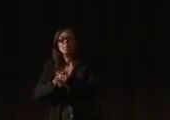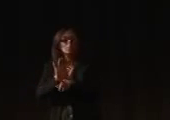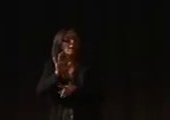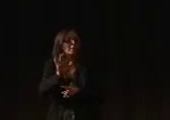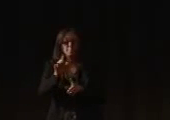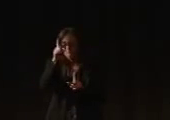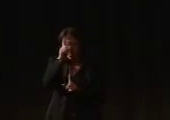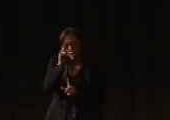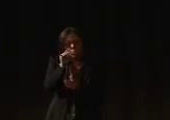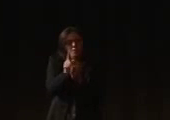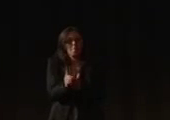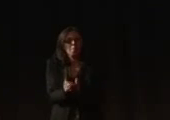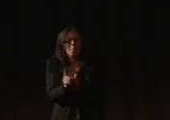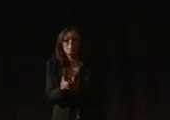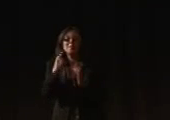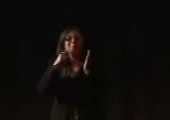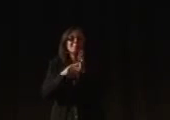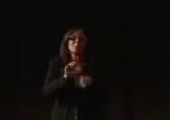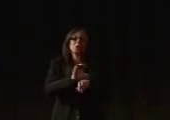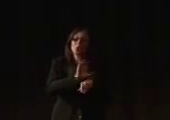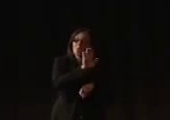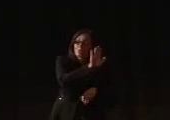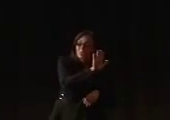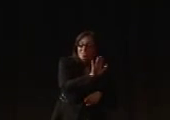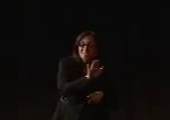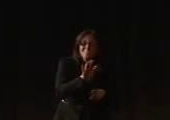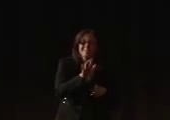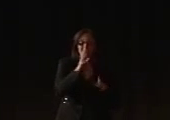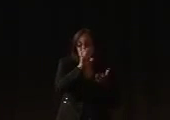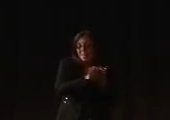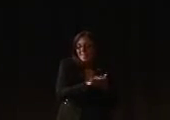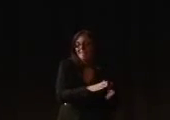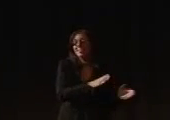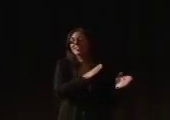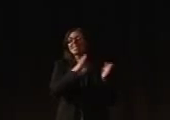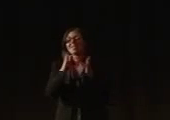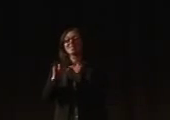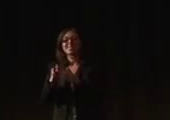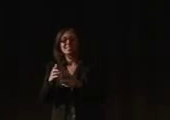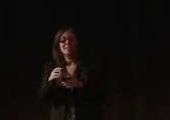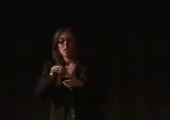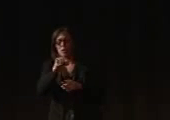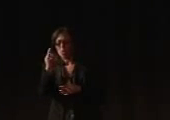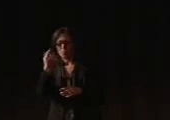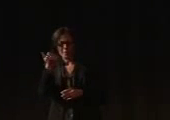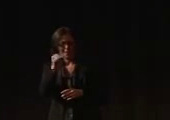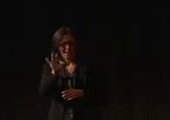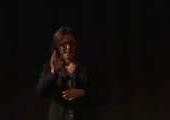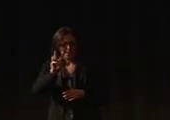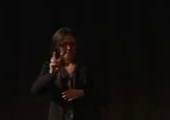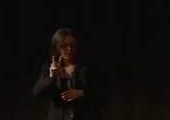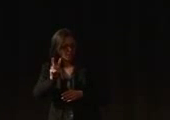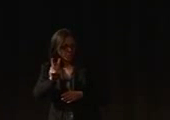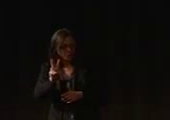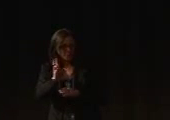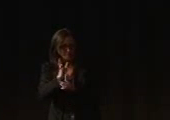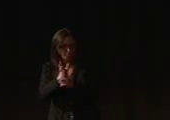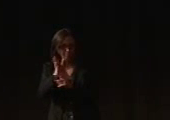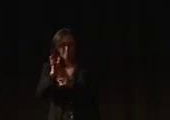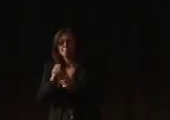period 1847 and then other ones until 1962. And you see that the first